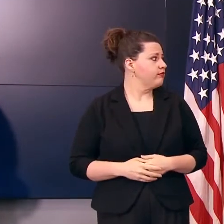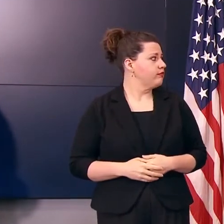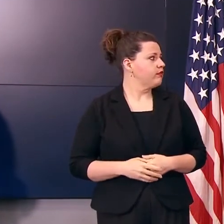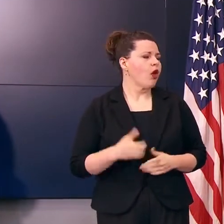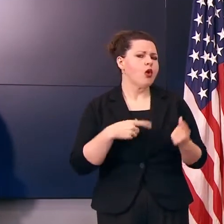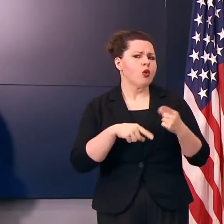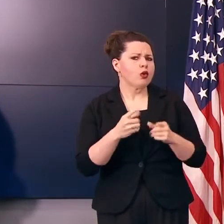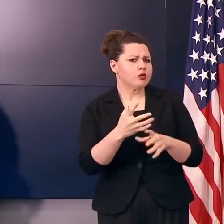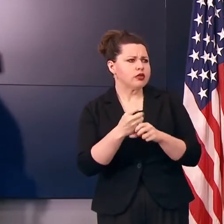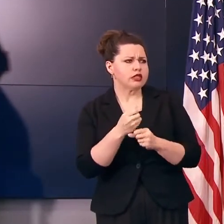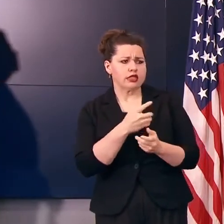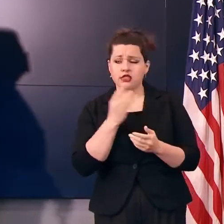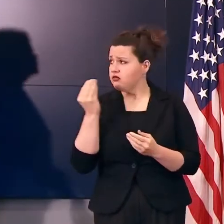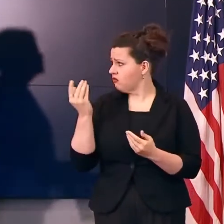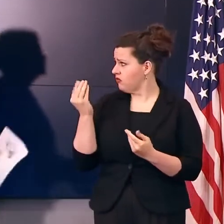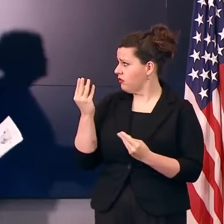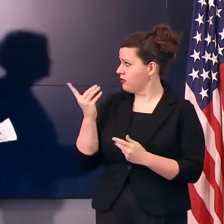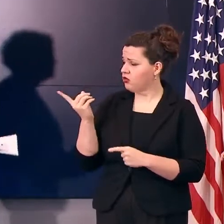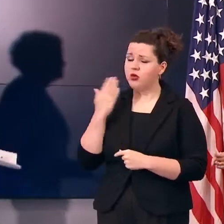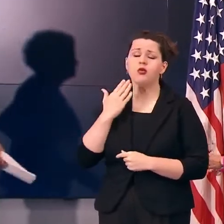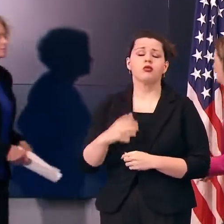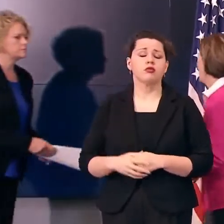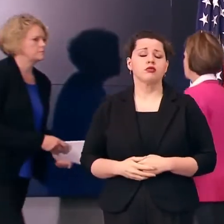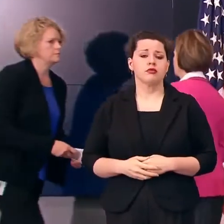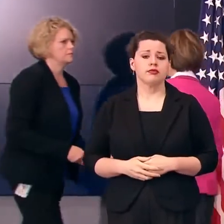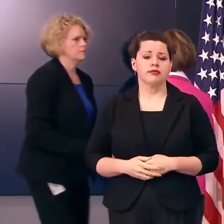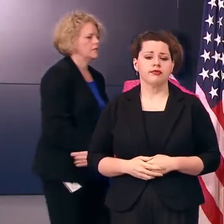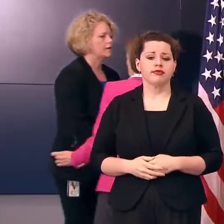received the data. Do you or do you want to take it? Sure. Okay.